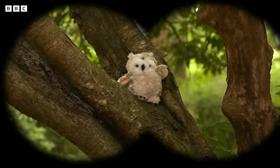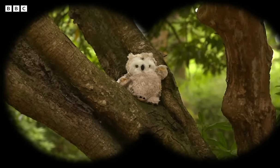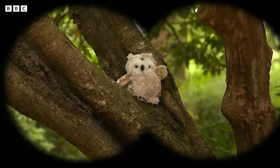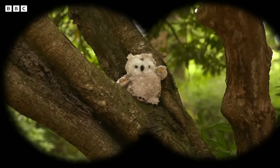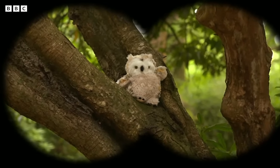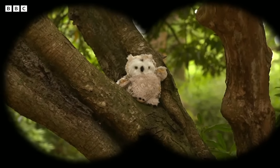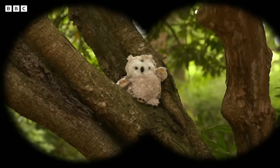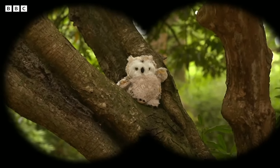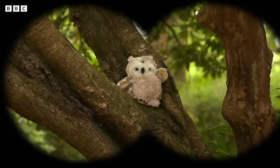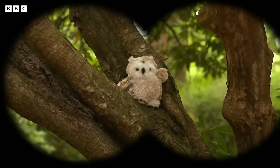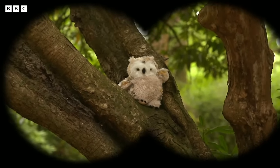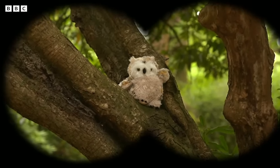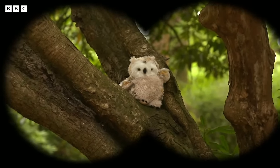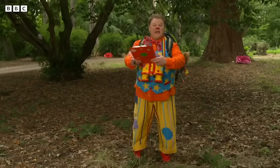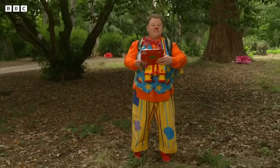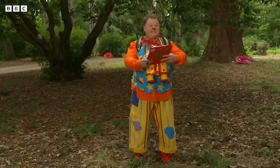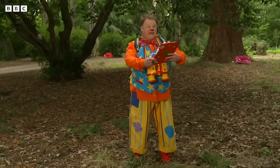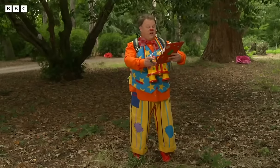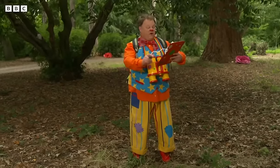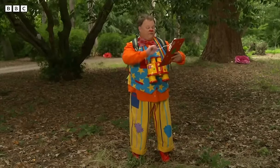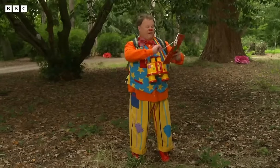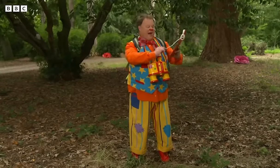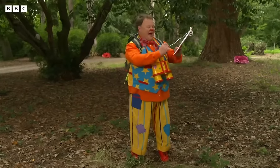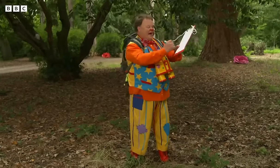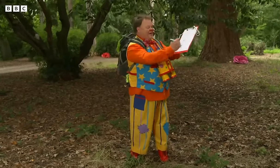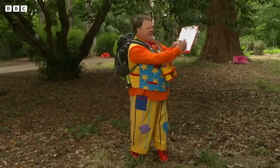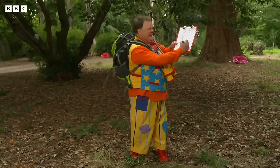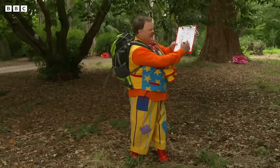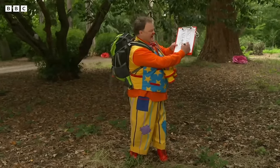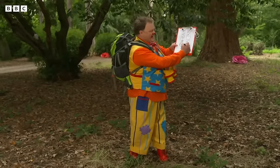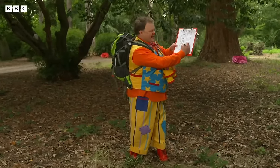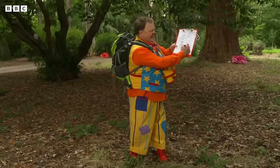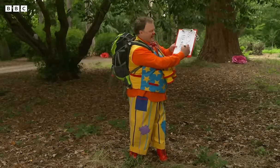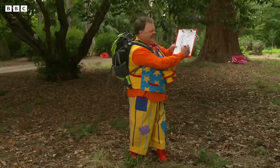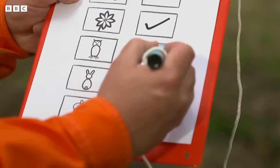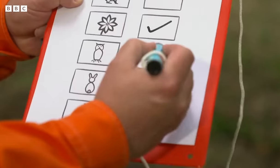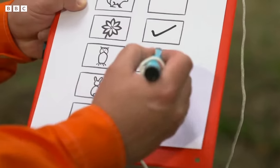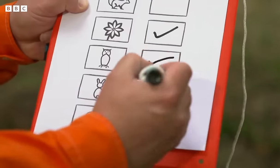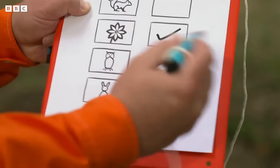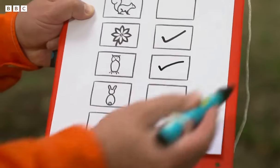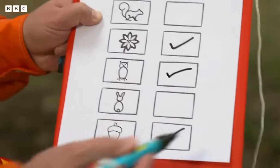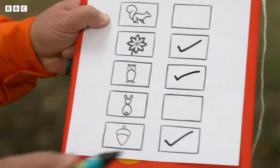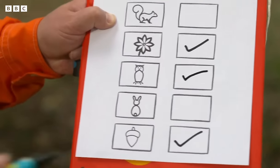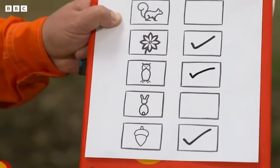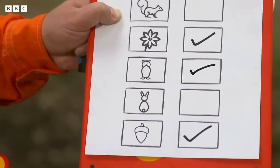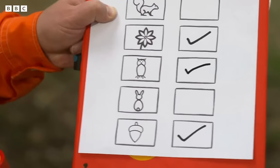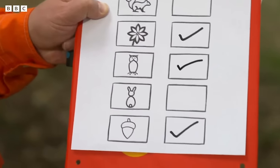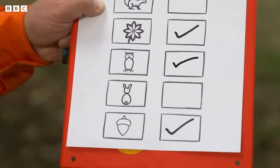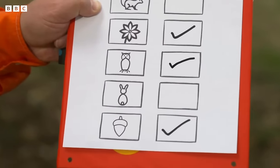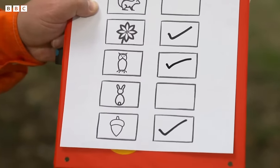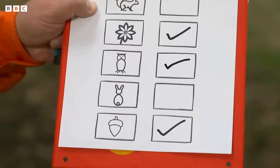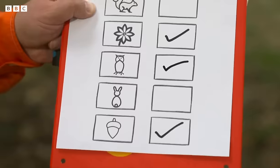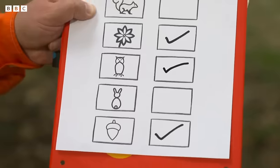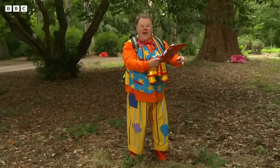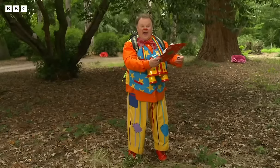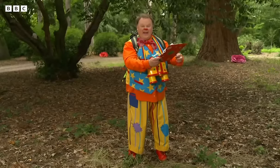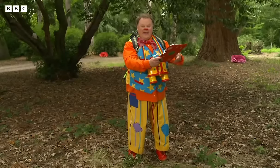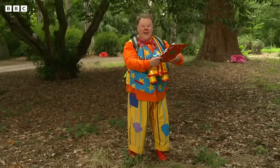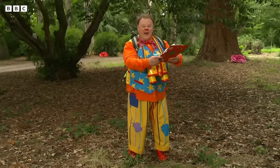an owl. Let's tick off owl. Just a squirrel and a rabbit spot now, Mr. Tumble. I